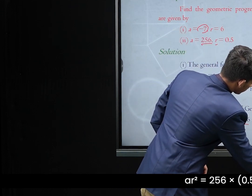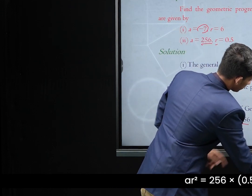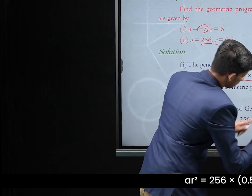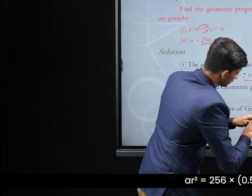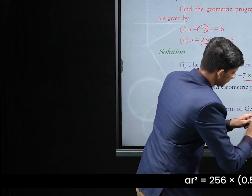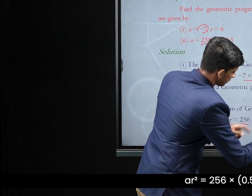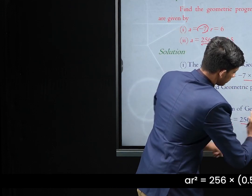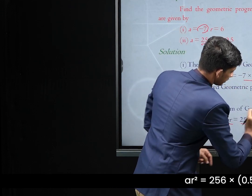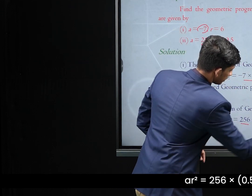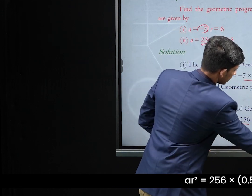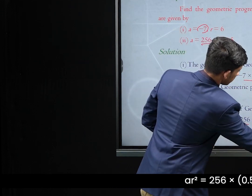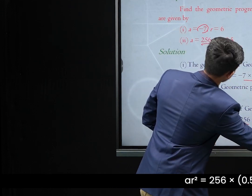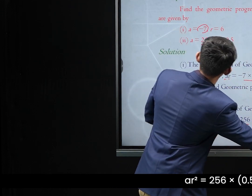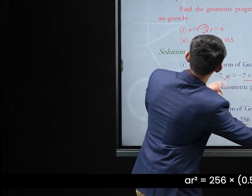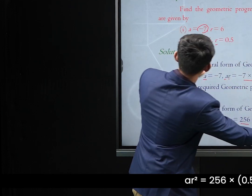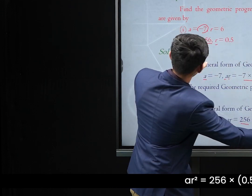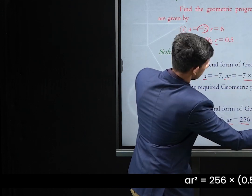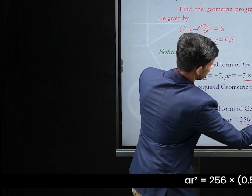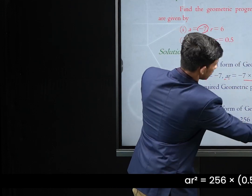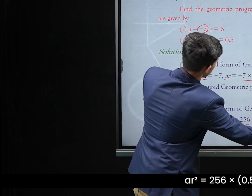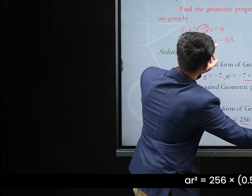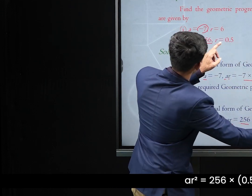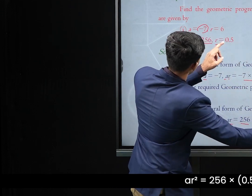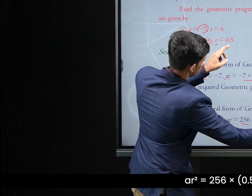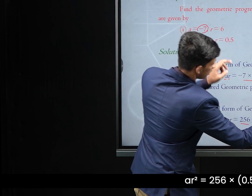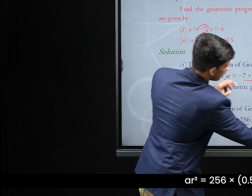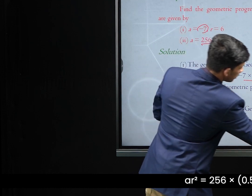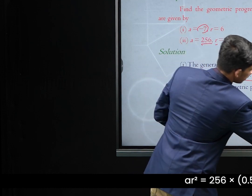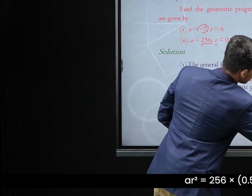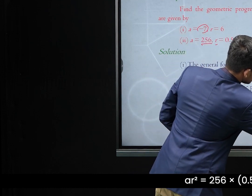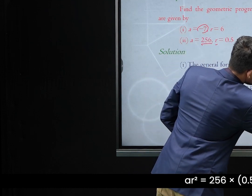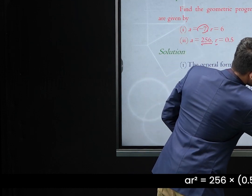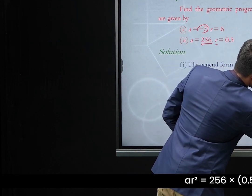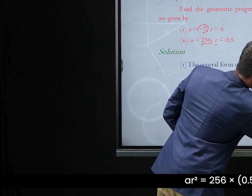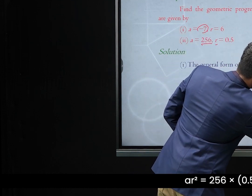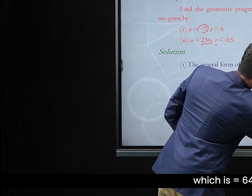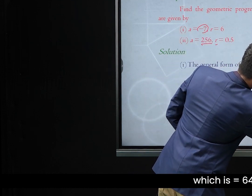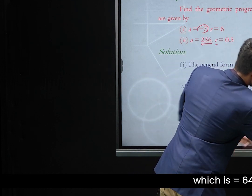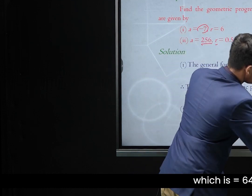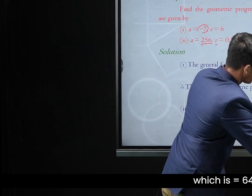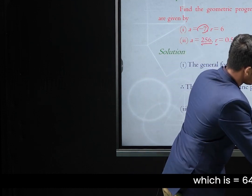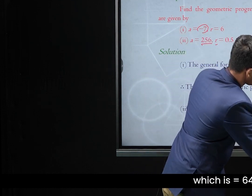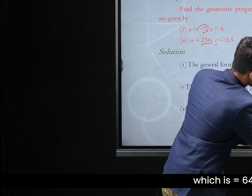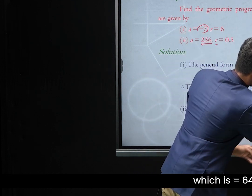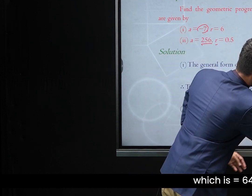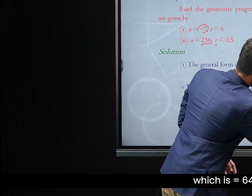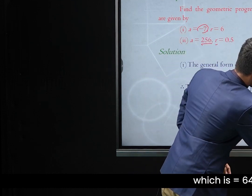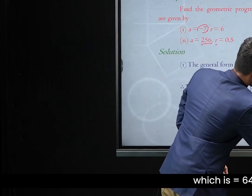AR square is equal to 256 into 0.5 whole square, which is equal to 64.